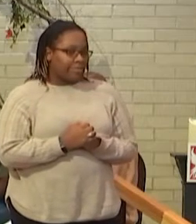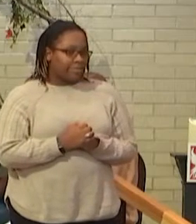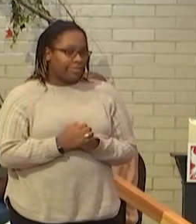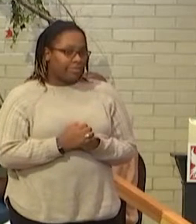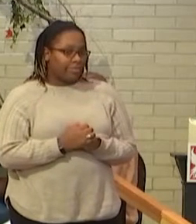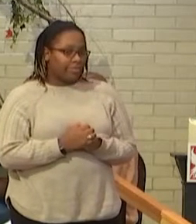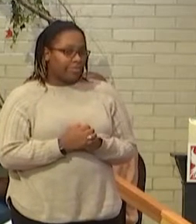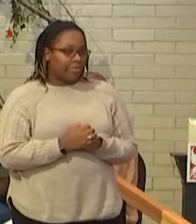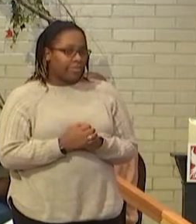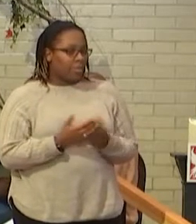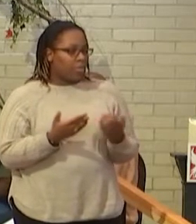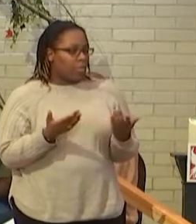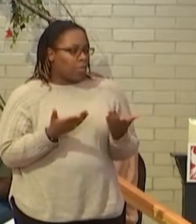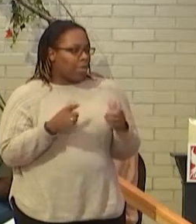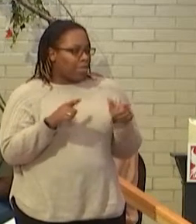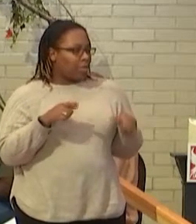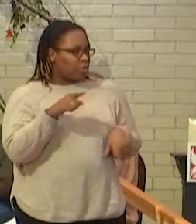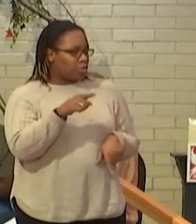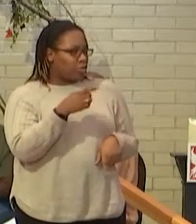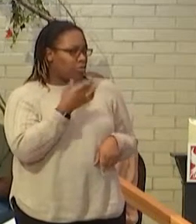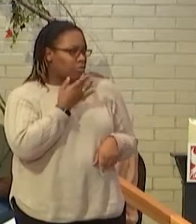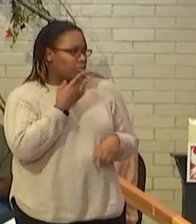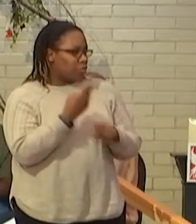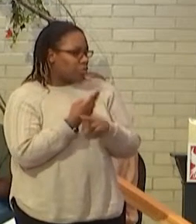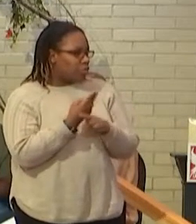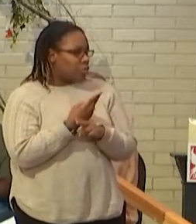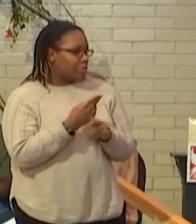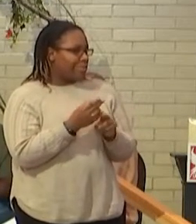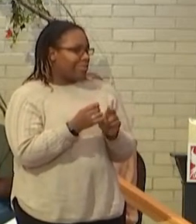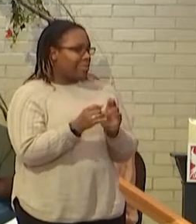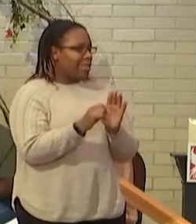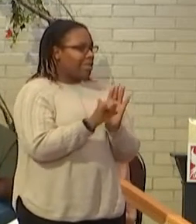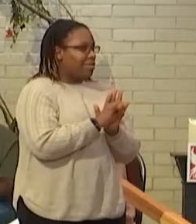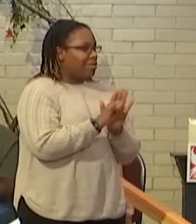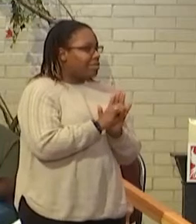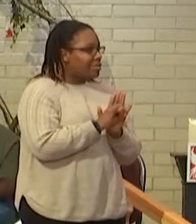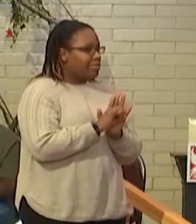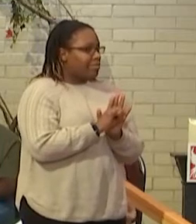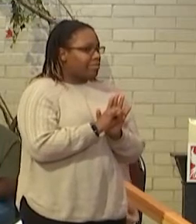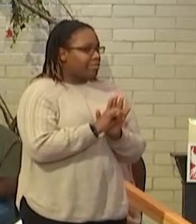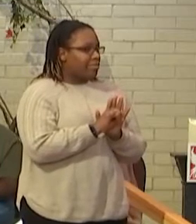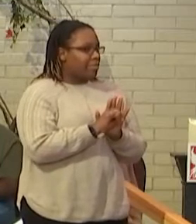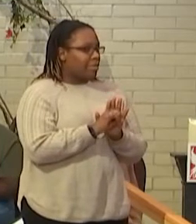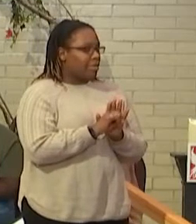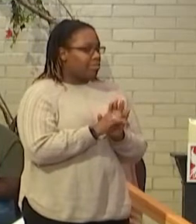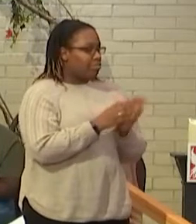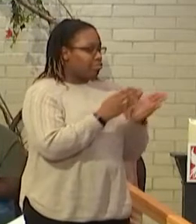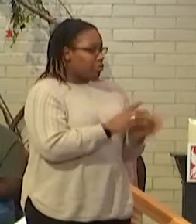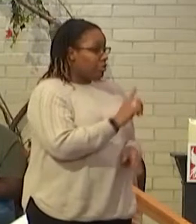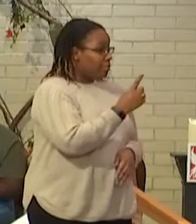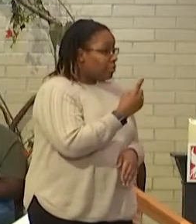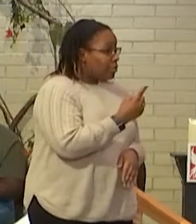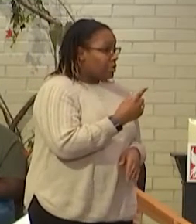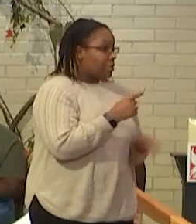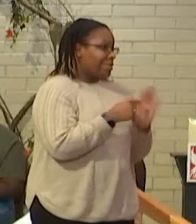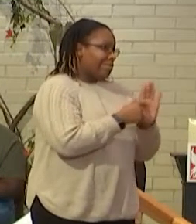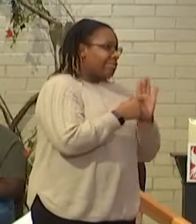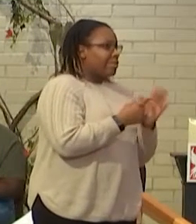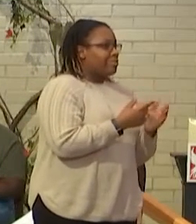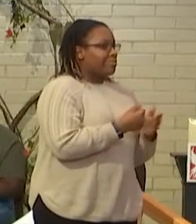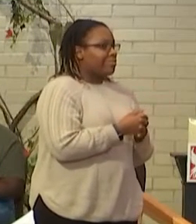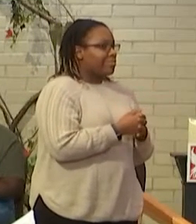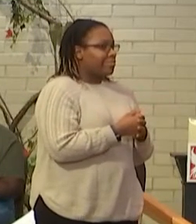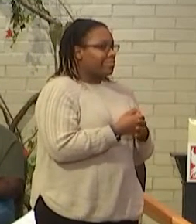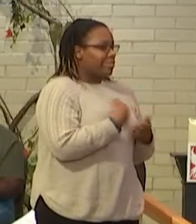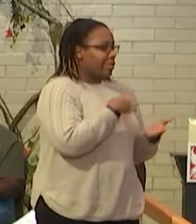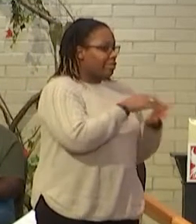But what language do you use to talk about your identity? Do you prefer person-first language, which would be like saying,